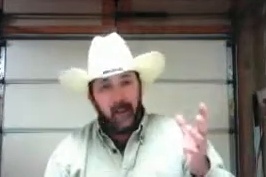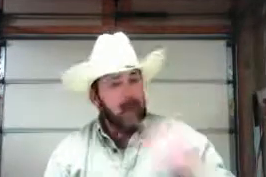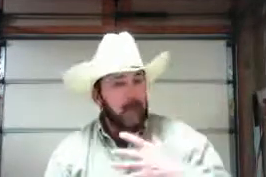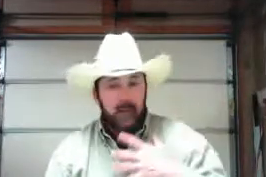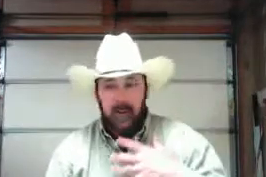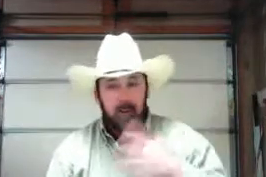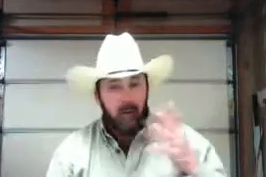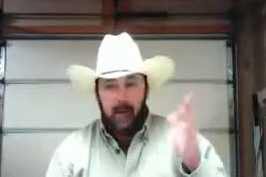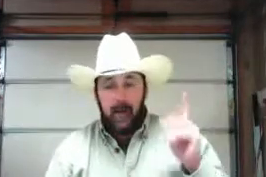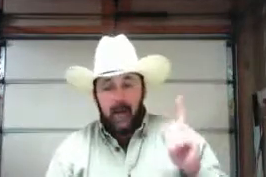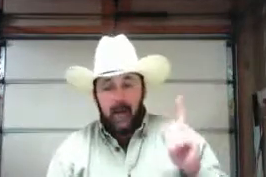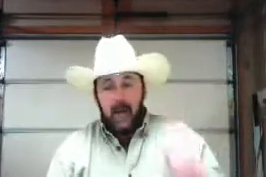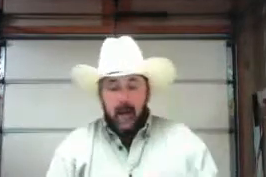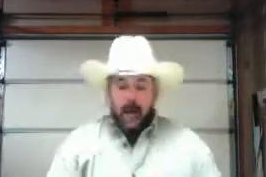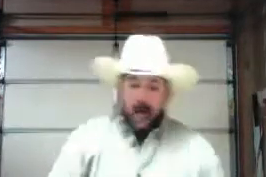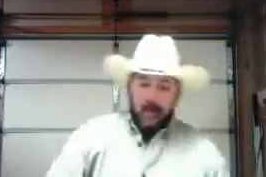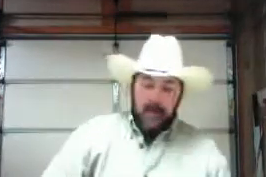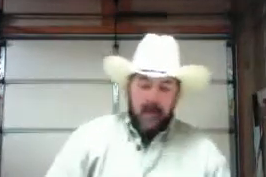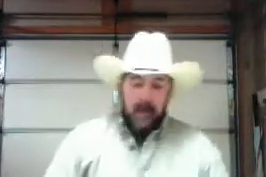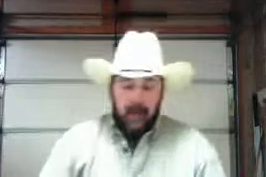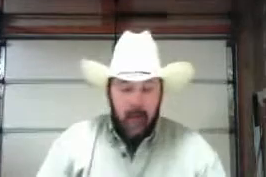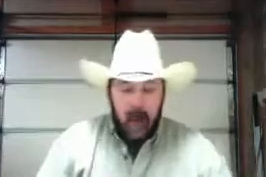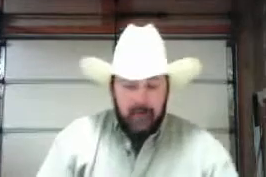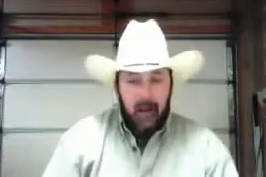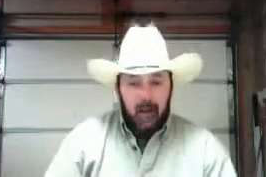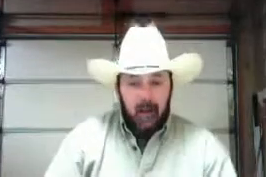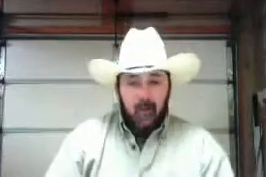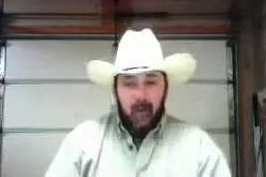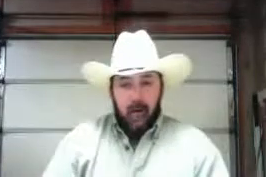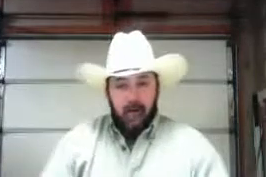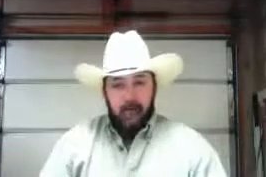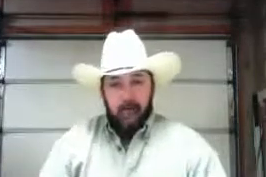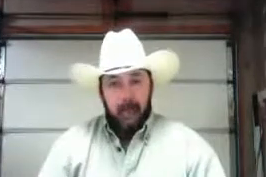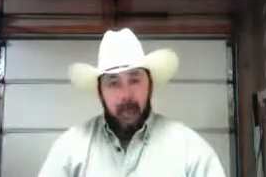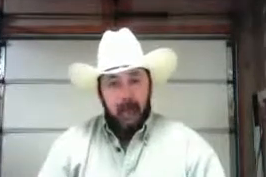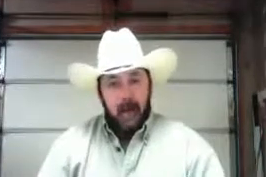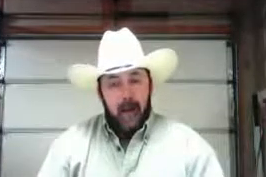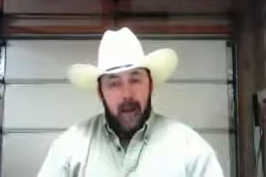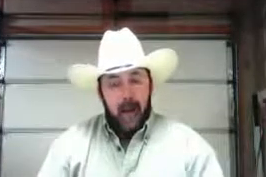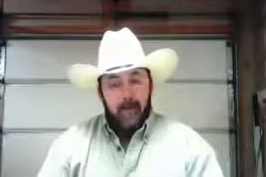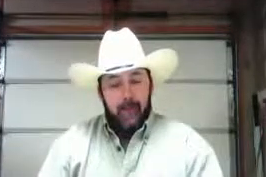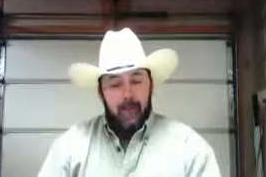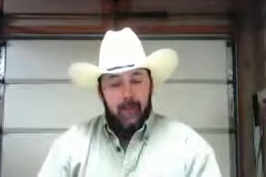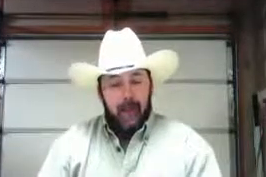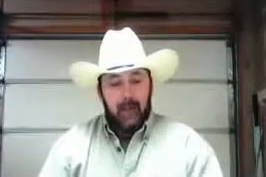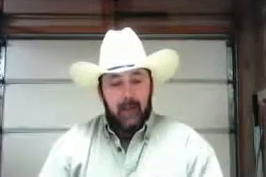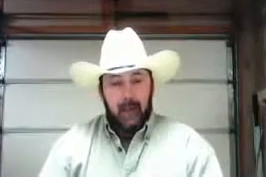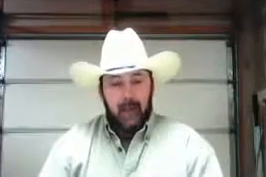not saying it wasn't, but I've studied the Quran, and they do believe if they kill